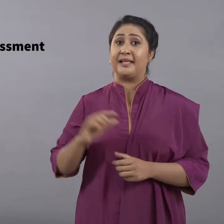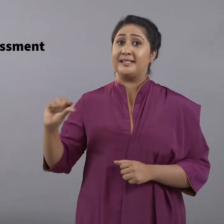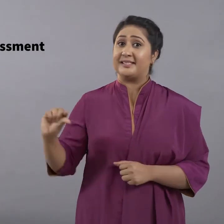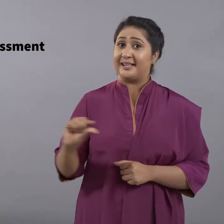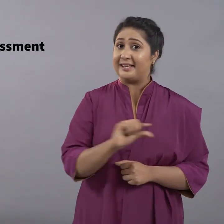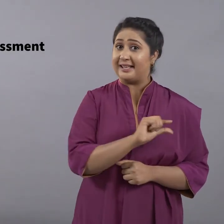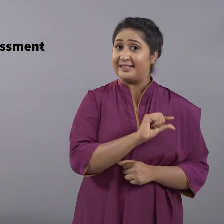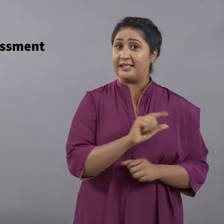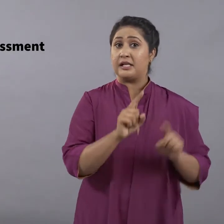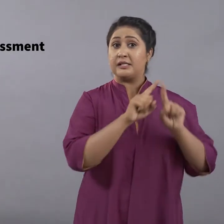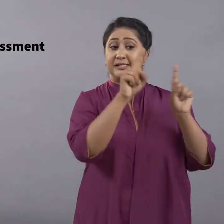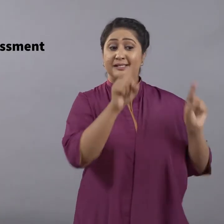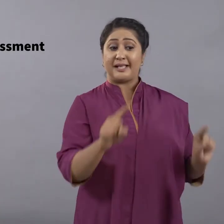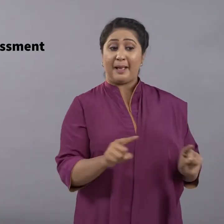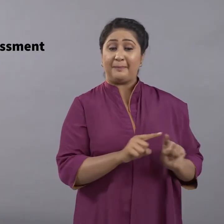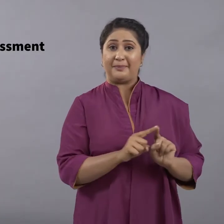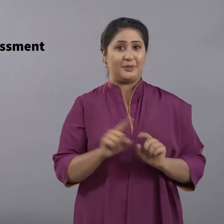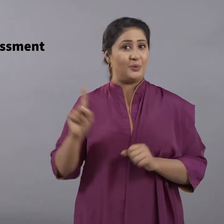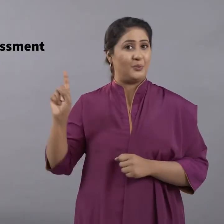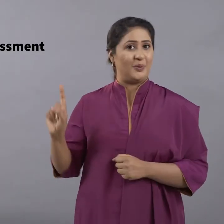Sentences. Sample 1.